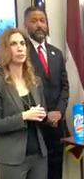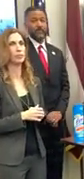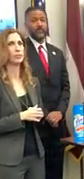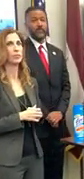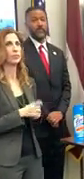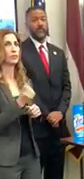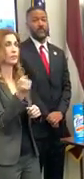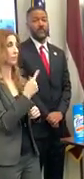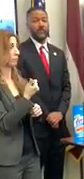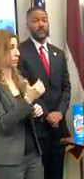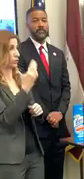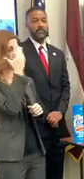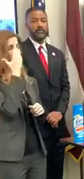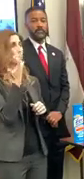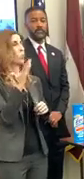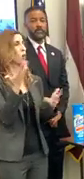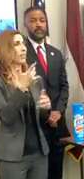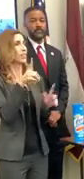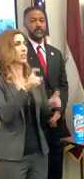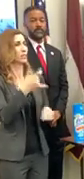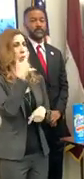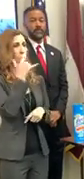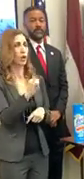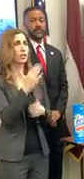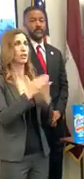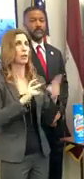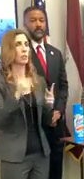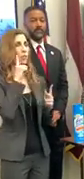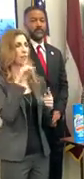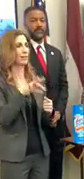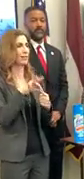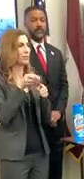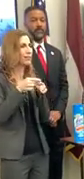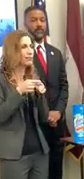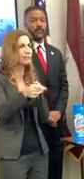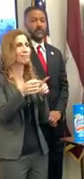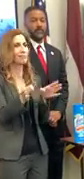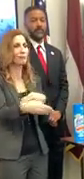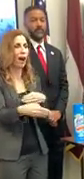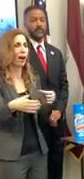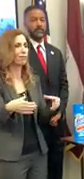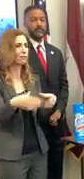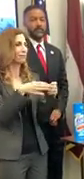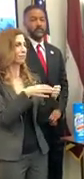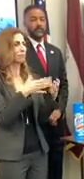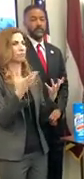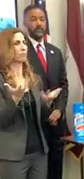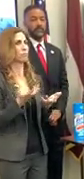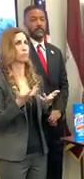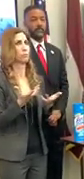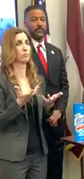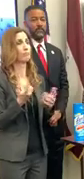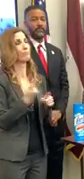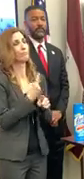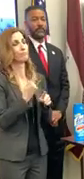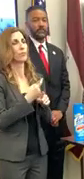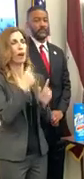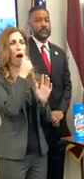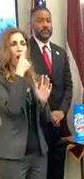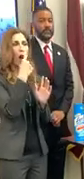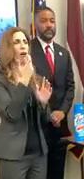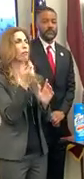Any way to tell us what the test looks like? I think some people probably think it's a very specialized little box that you get. Is it a matter of a standard